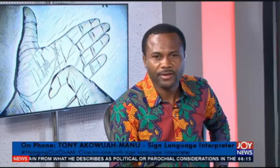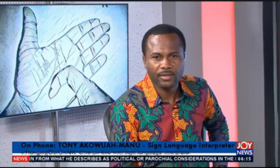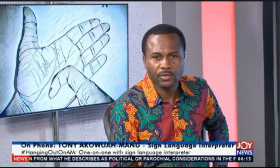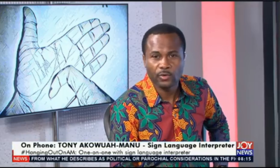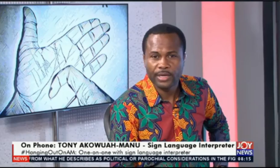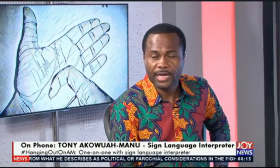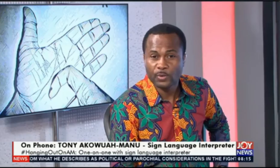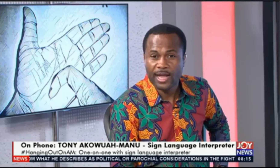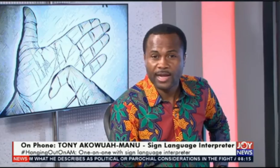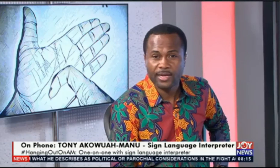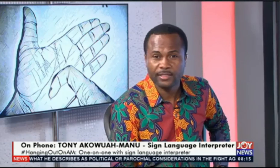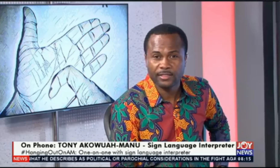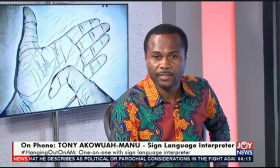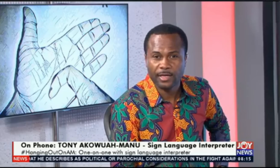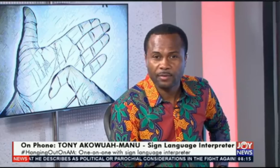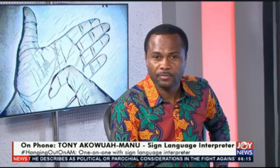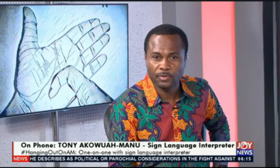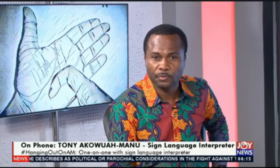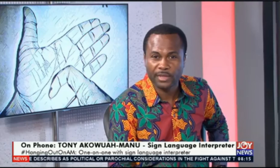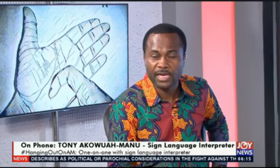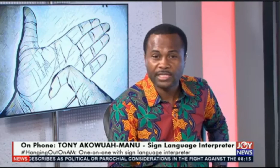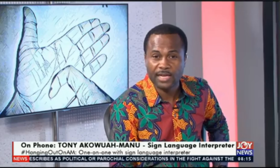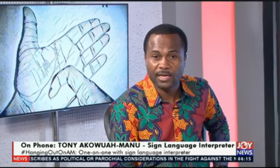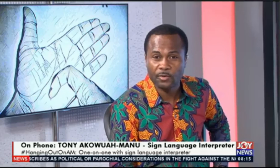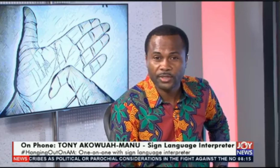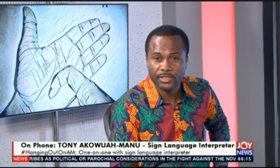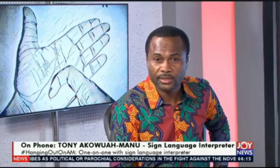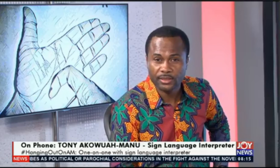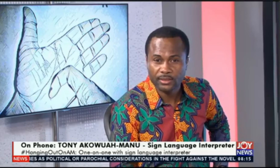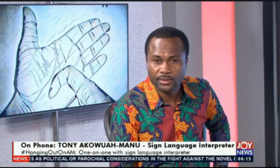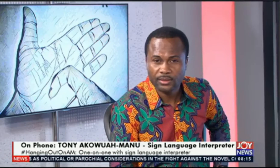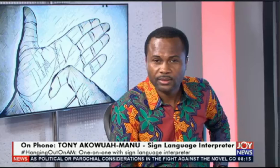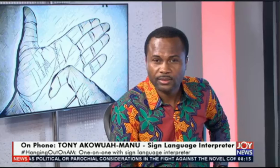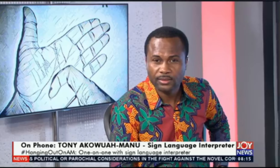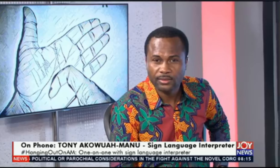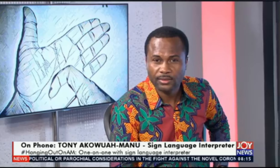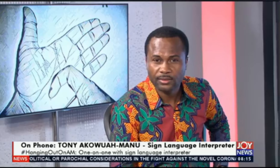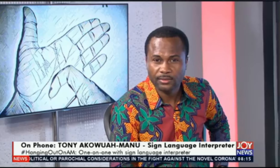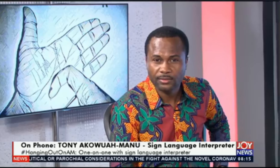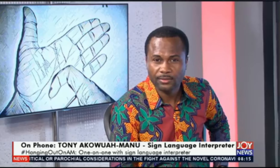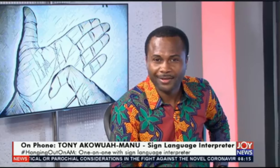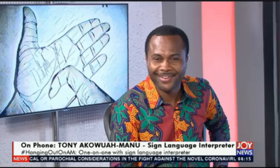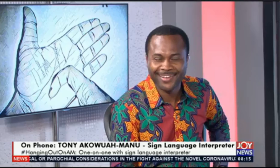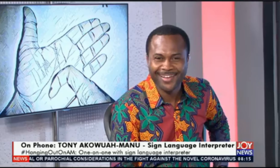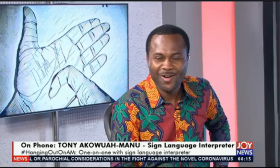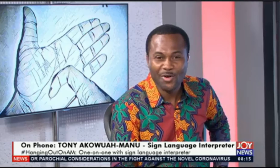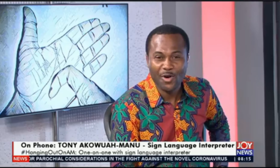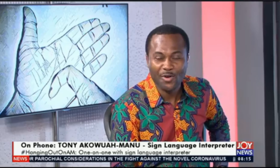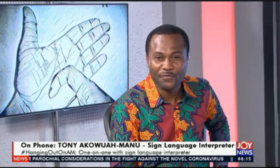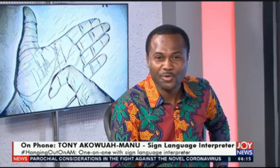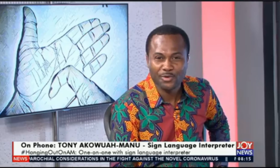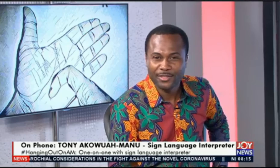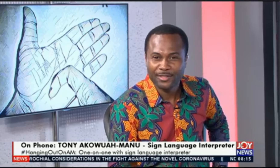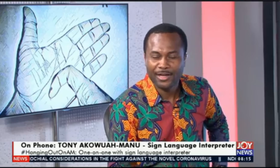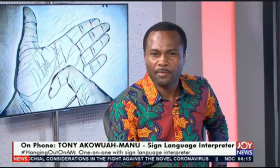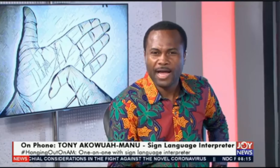worry. So that's where I can learn beginner sign language. Sure, yeah. All of